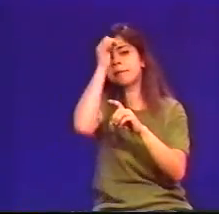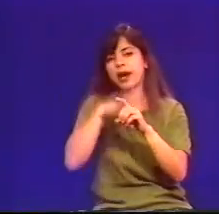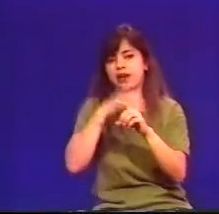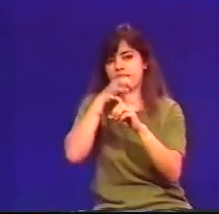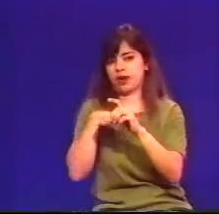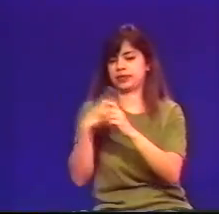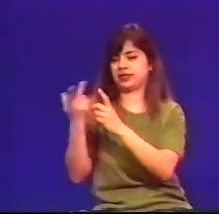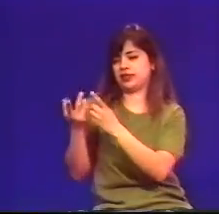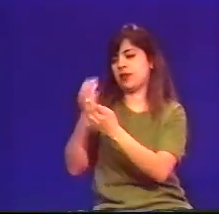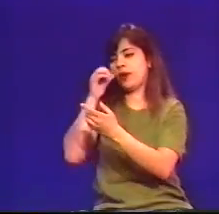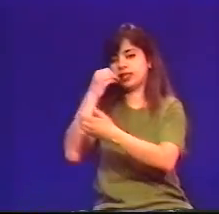Pakistan.